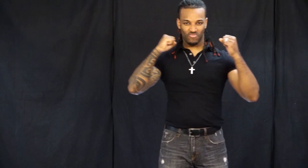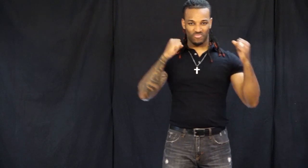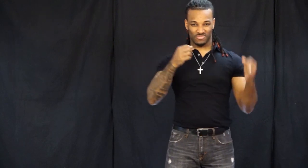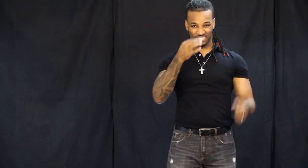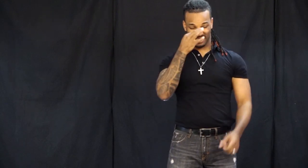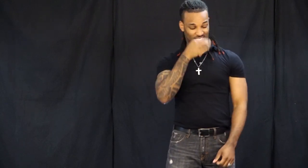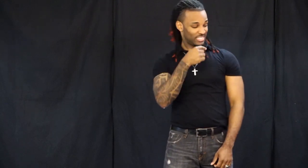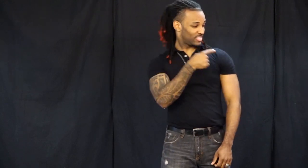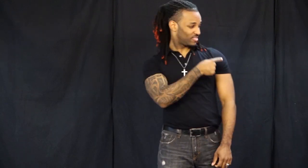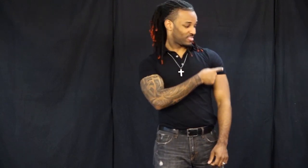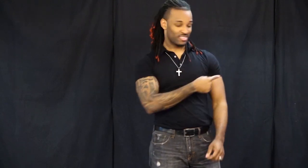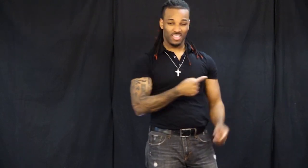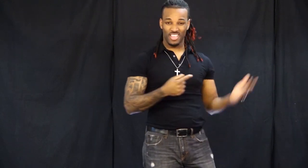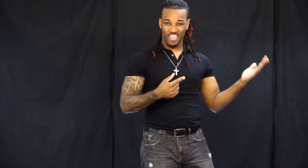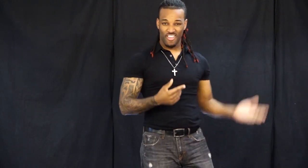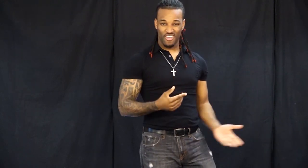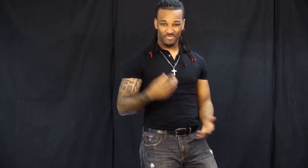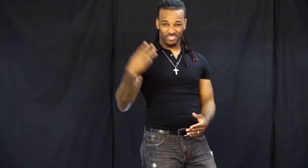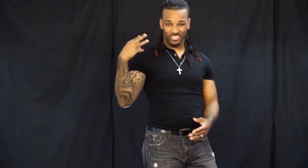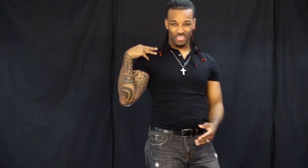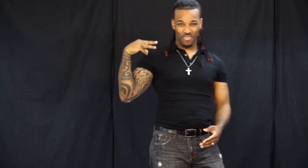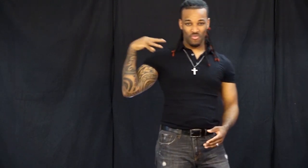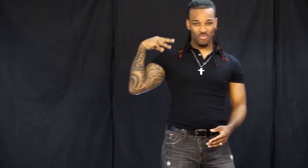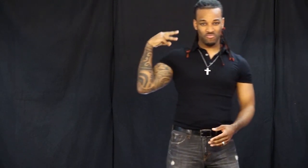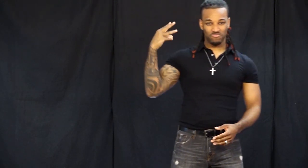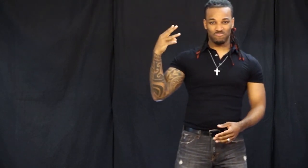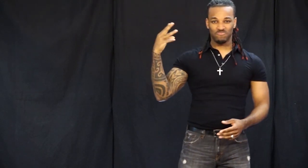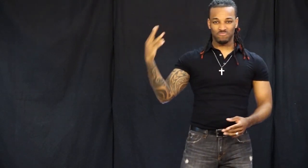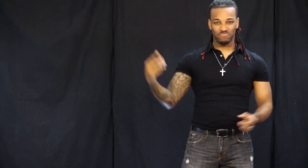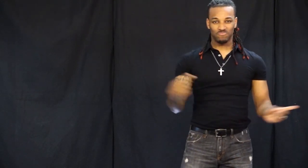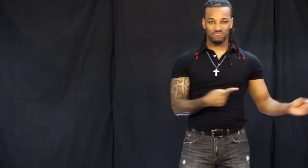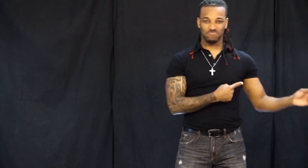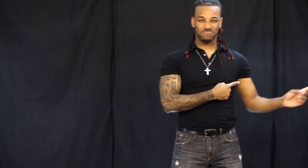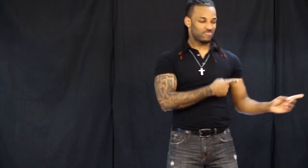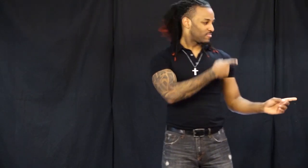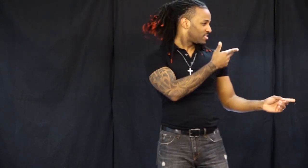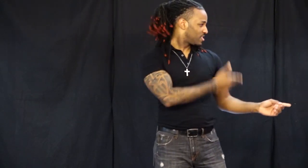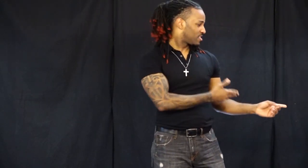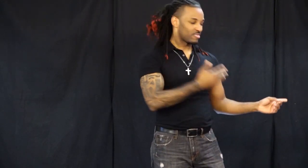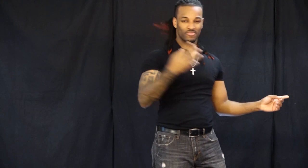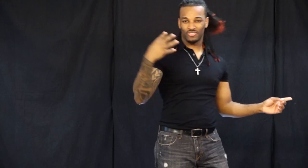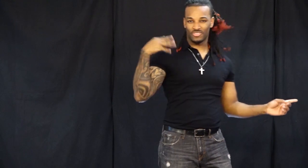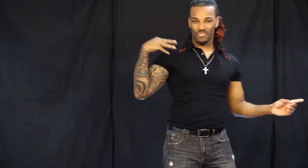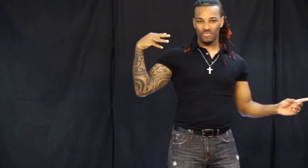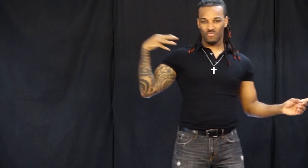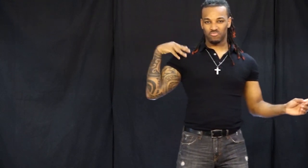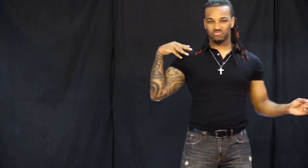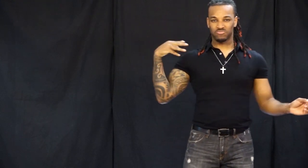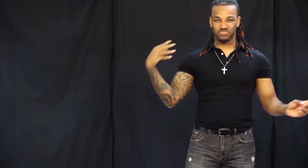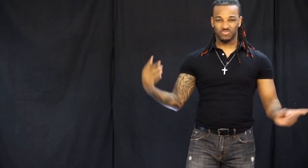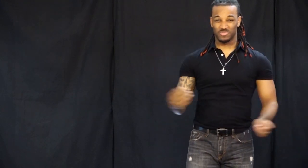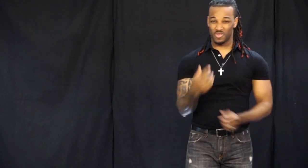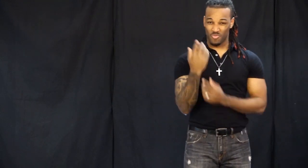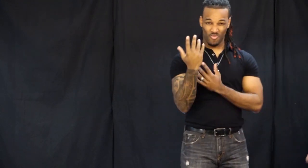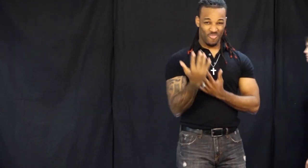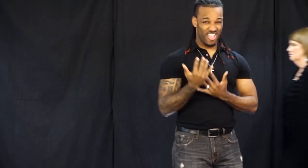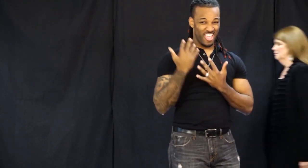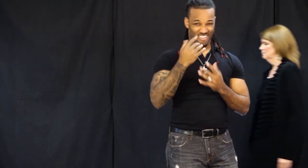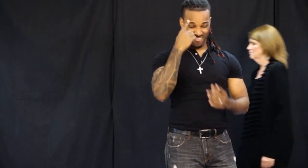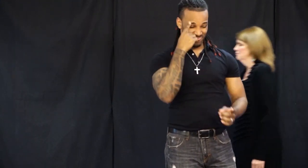rise up. Here he comes. Here comes the general. Ladies and gentlemen, Here comes the general. the moment you've been waiting for. Here